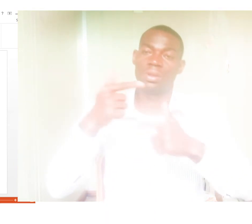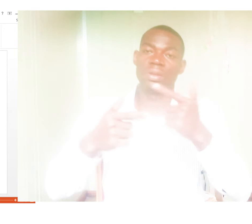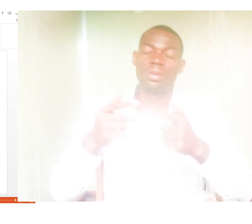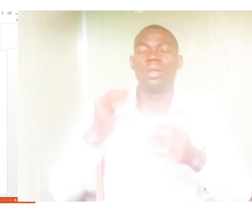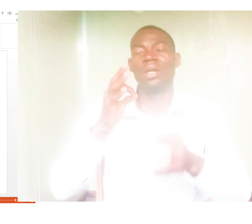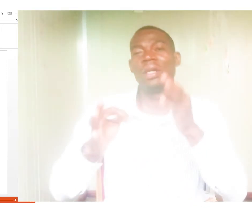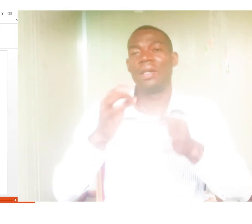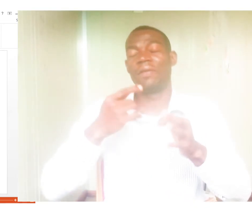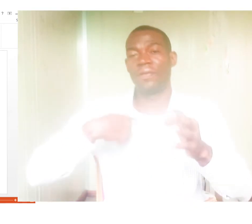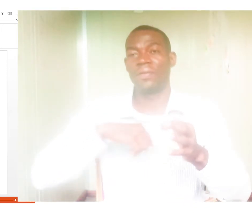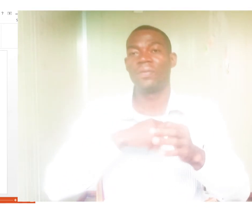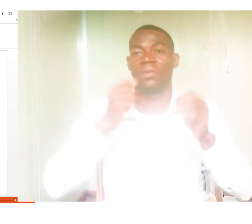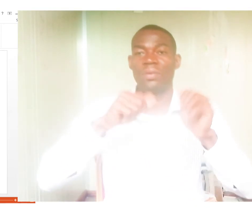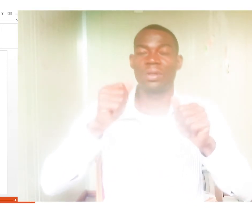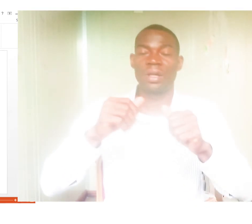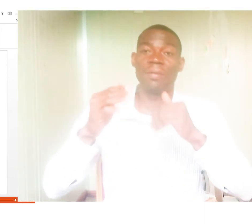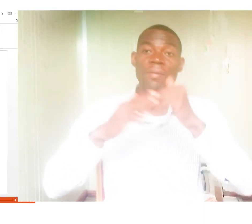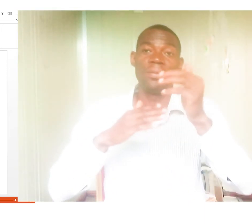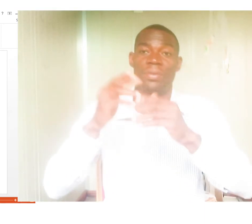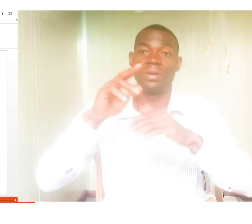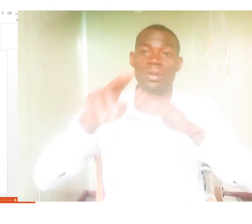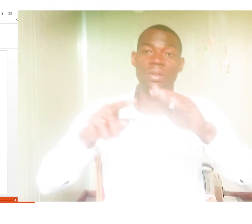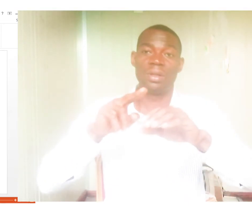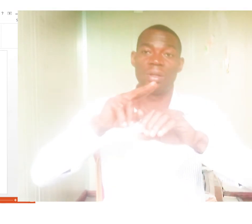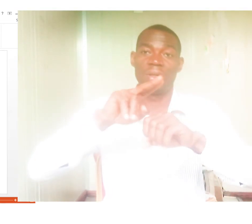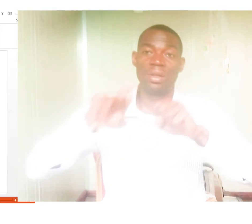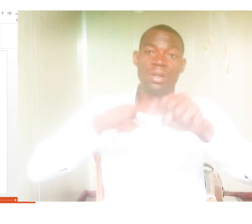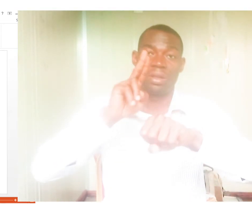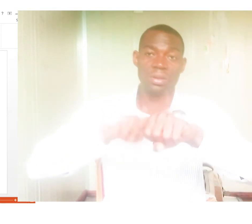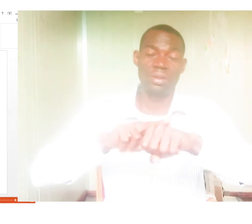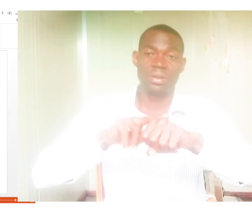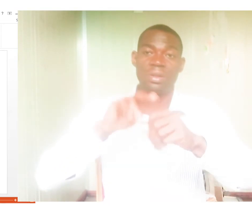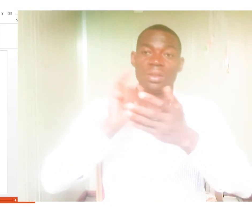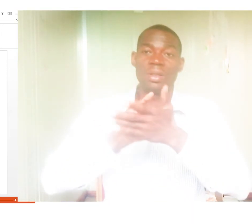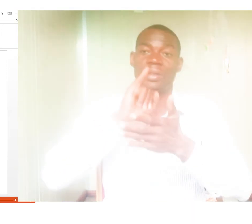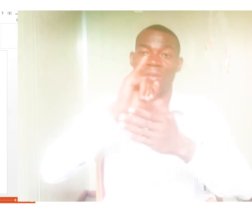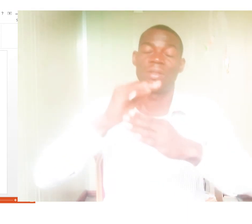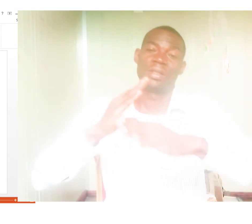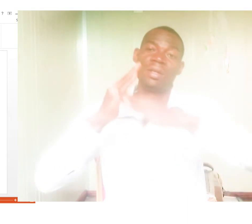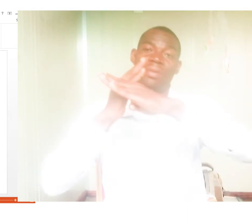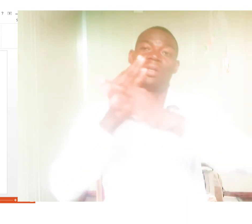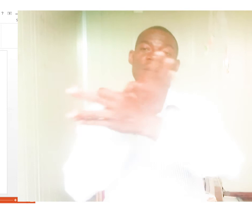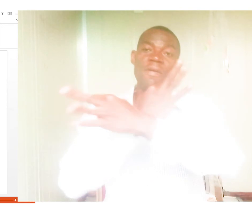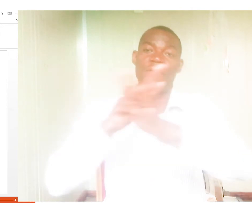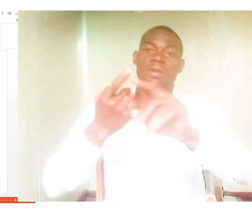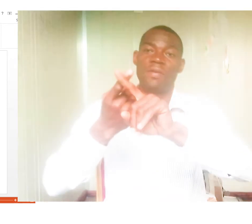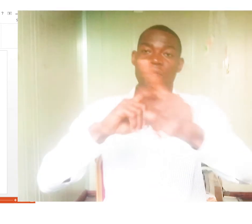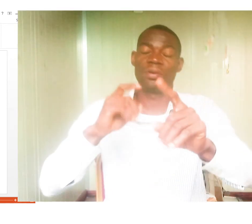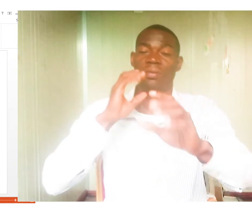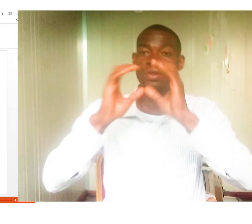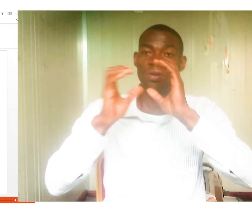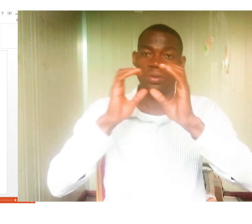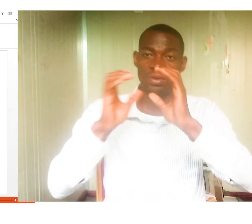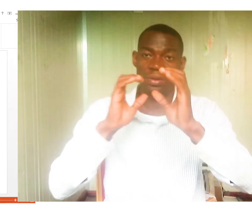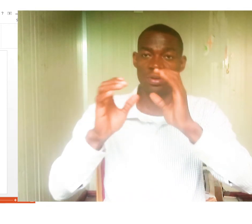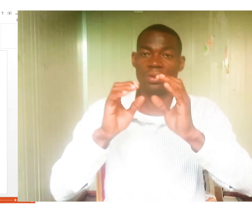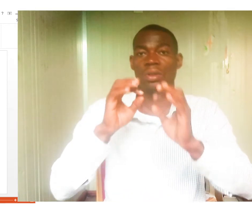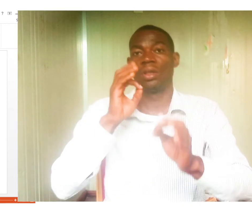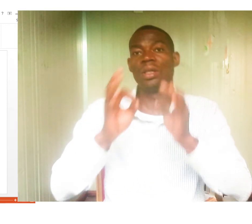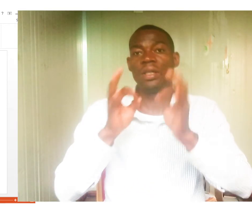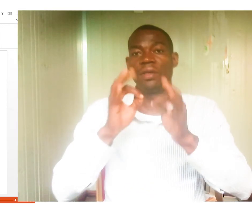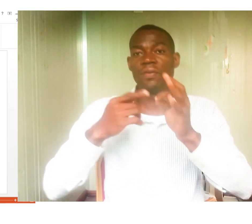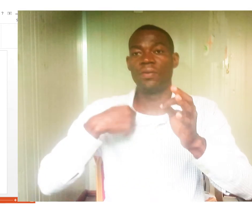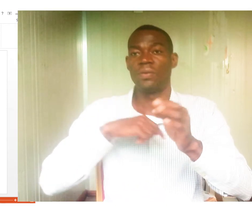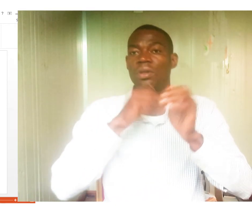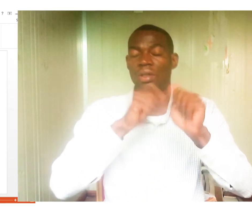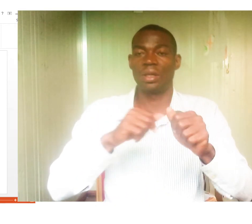a nation that is barrier-free from communication, if we can make sign language